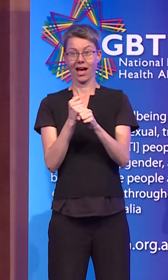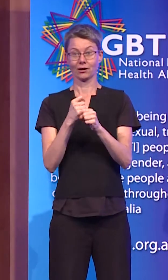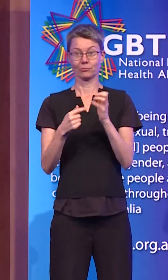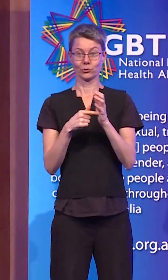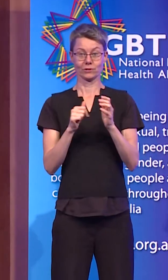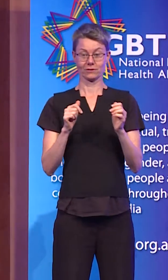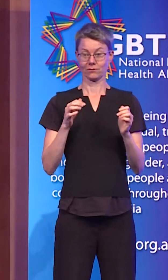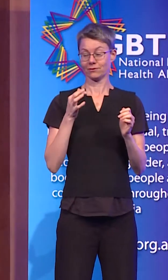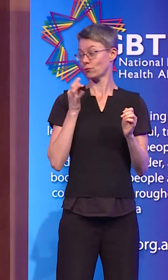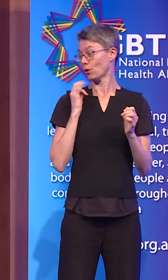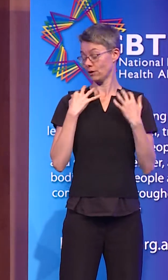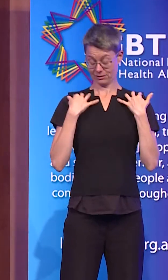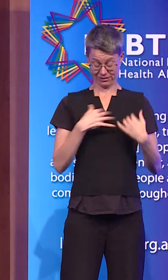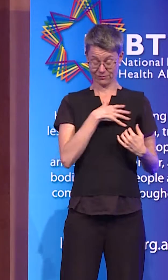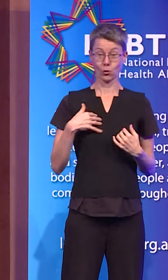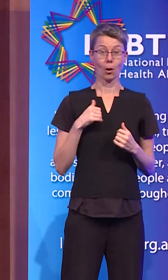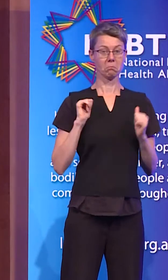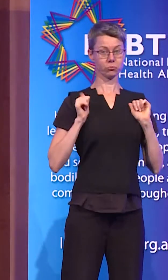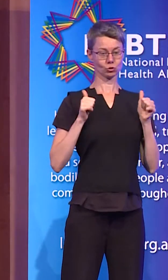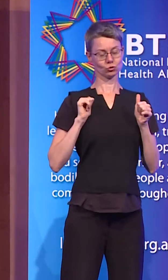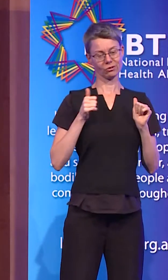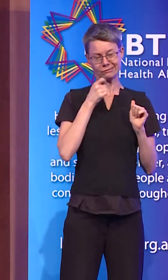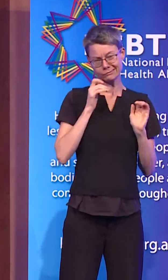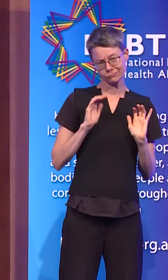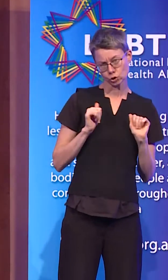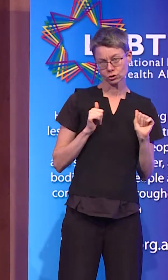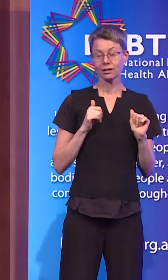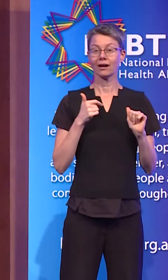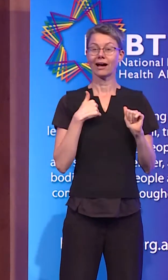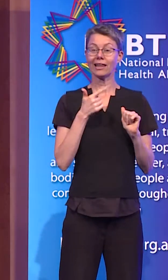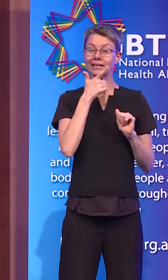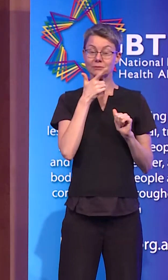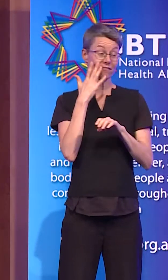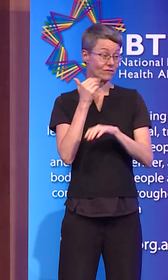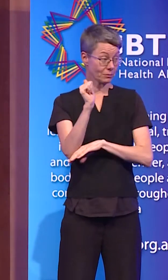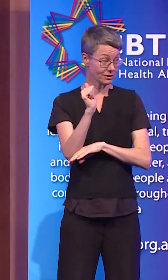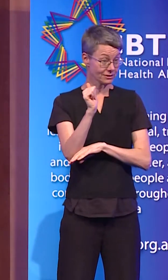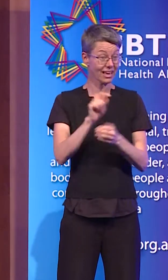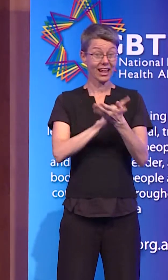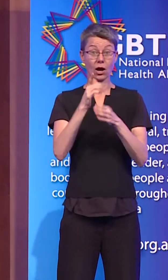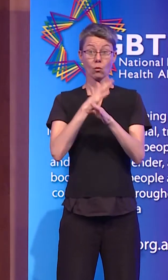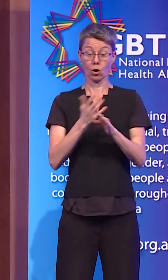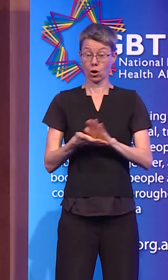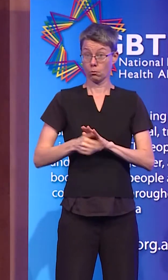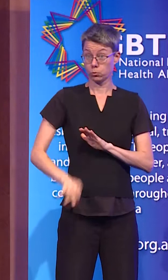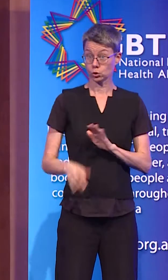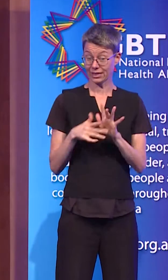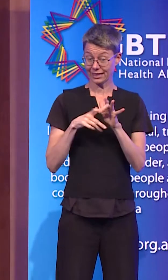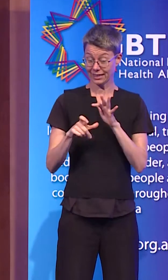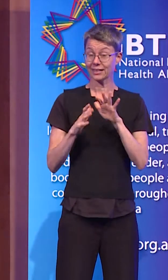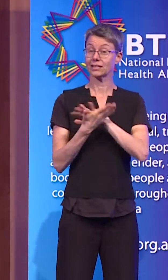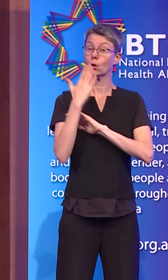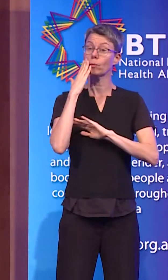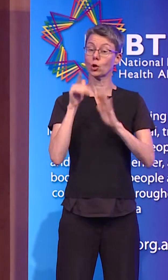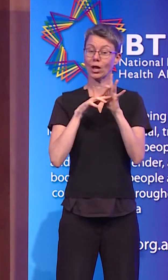butch or slightly butch. I was a lesbian feminist. Soon I would end up working in an abortion clinic run by a women's